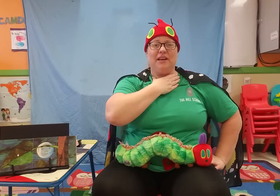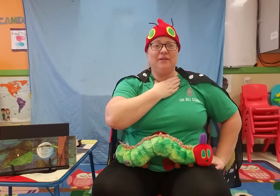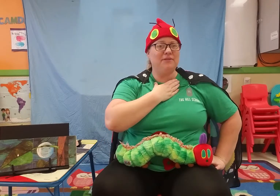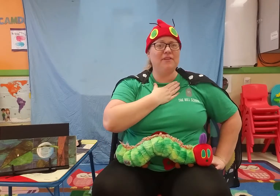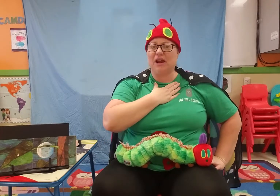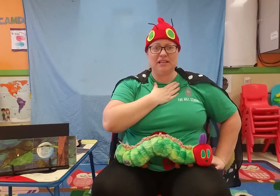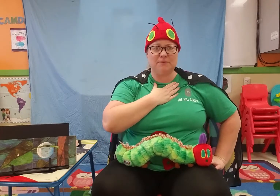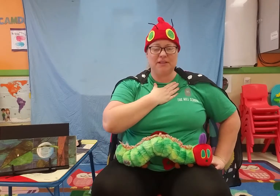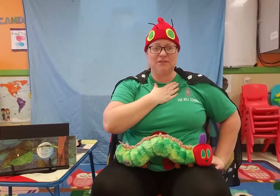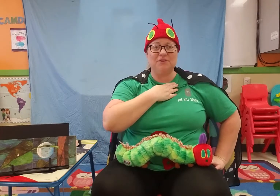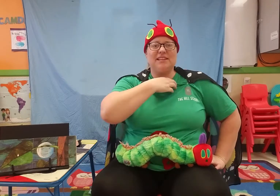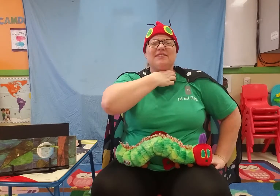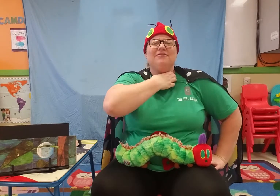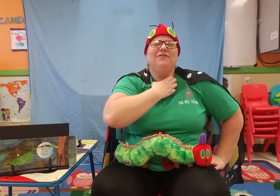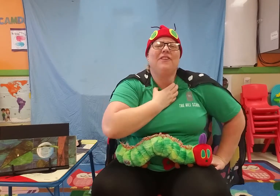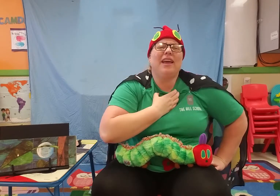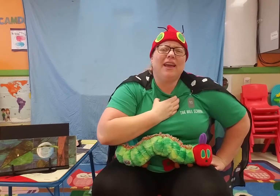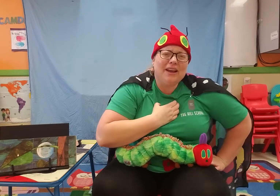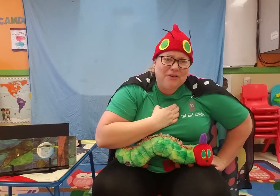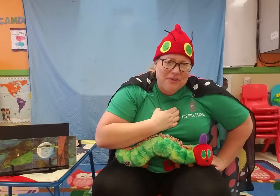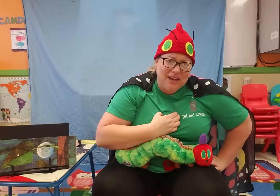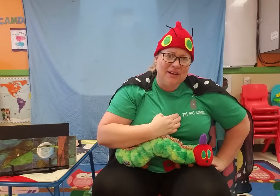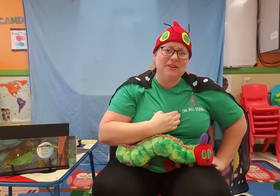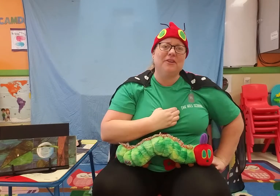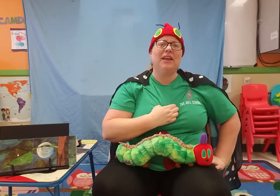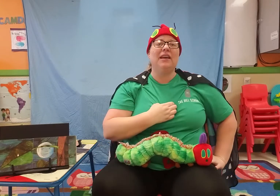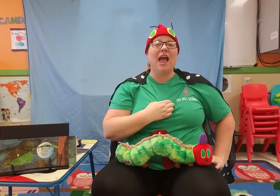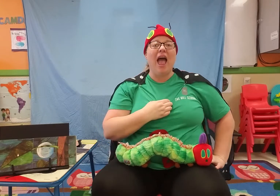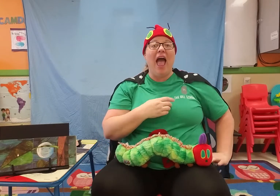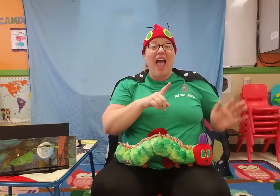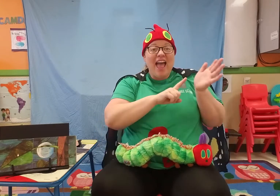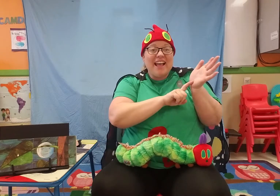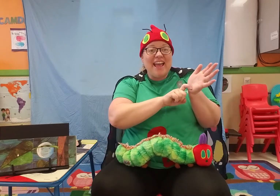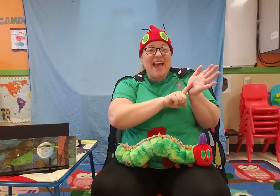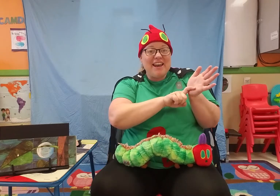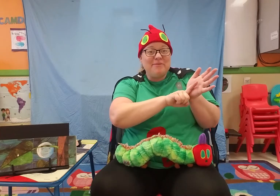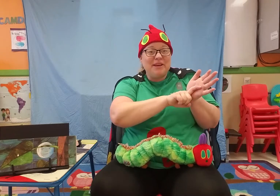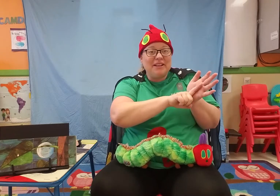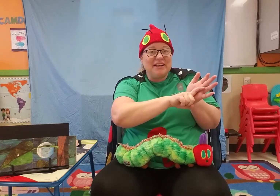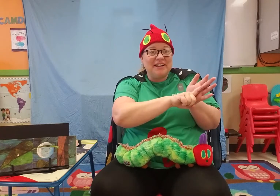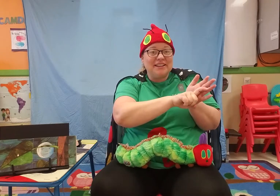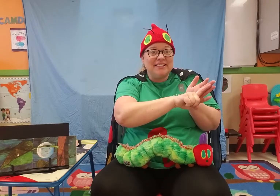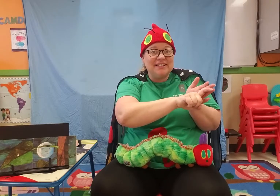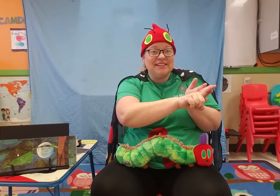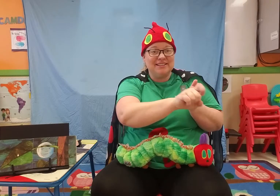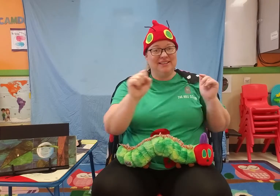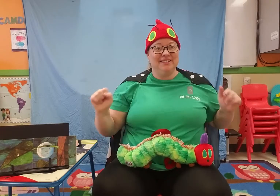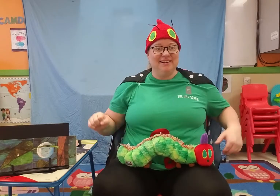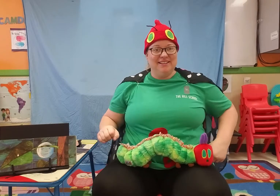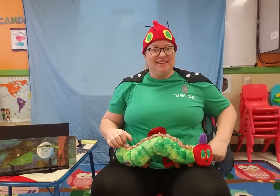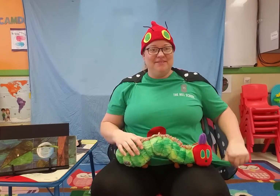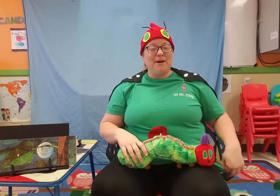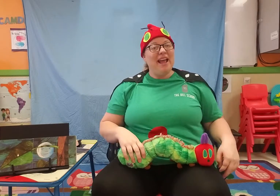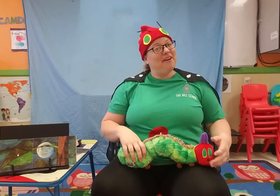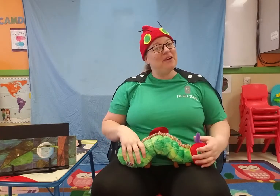to be very expressive with this very hungry caterpillar. By Eric